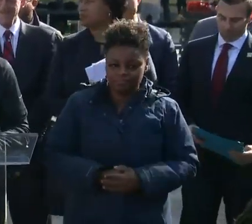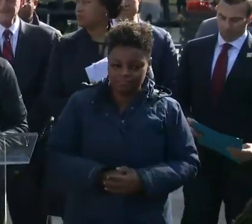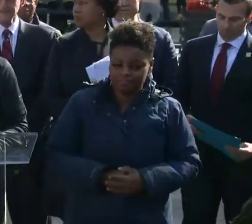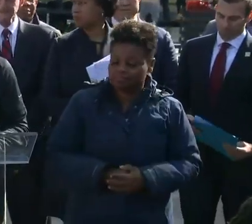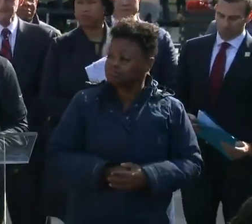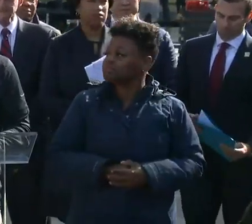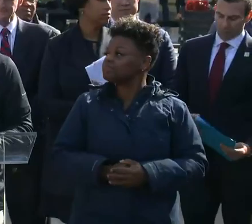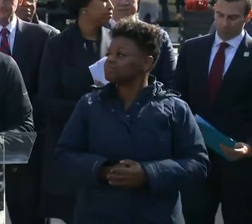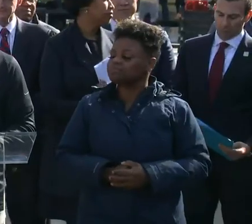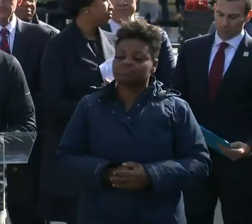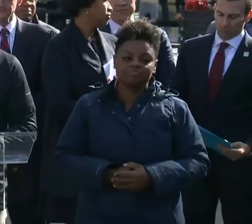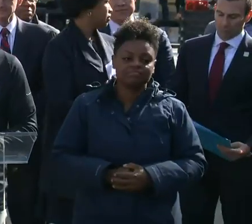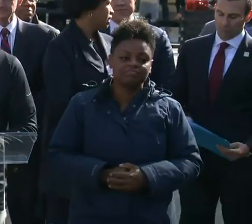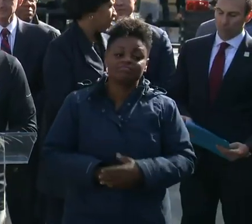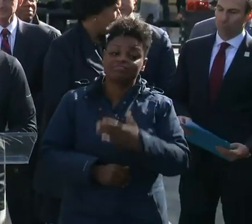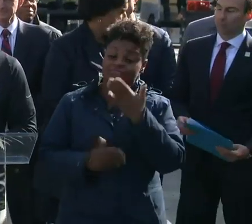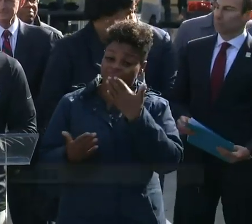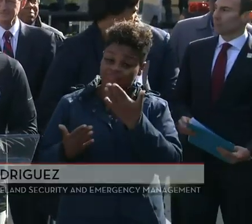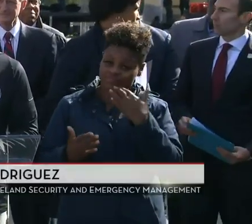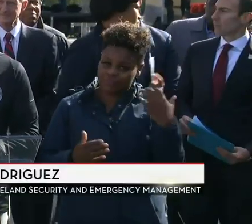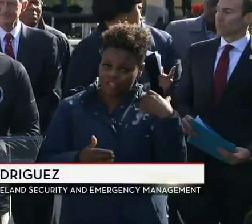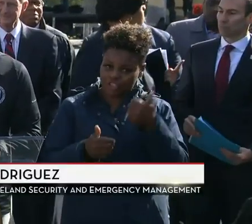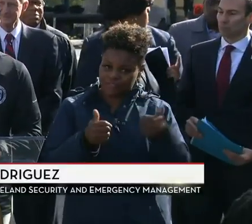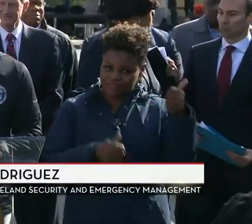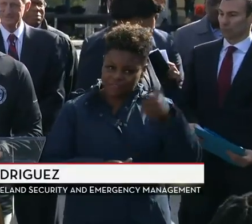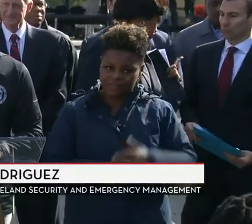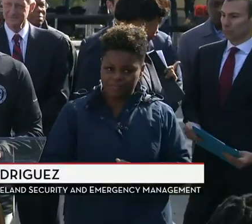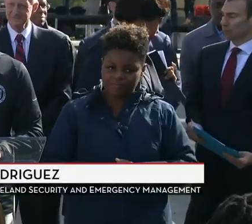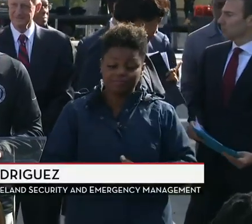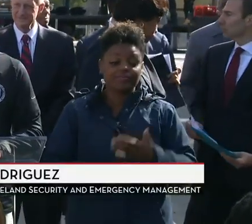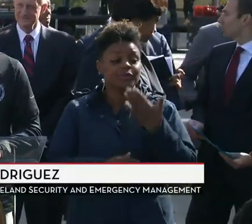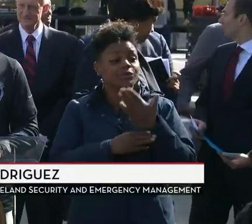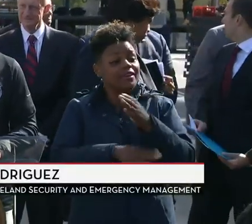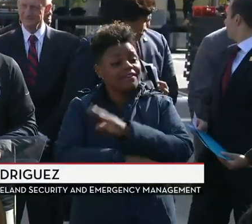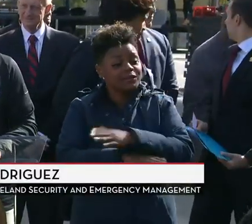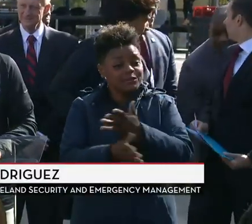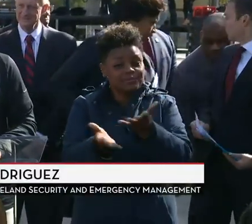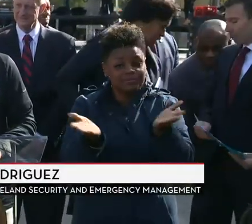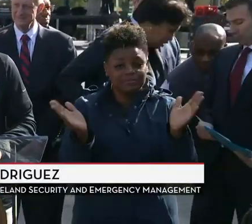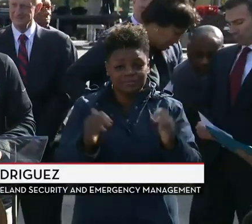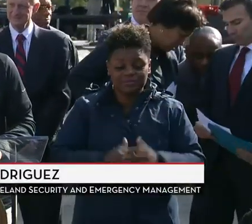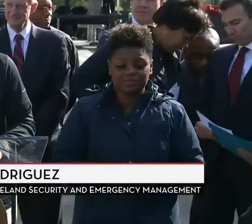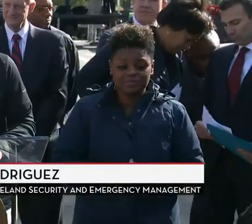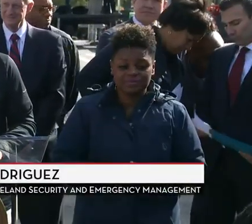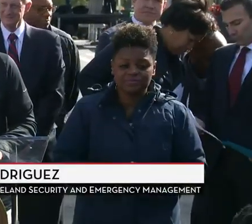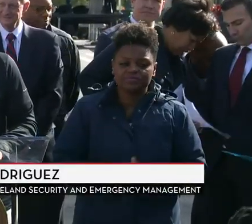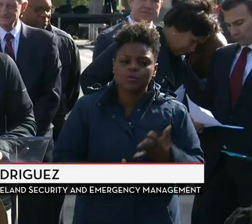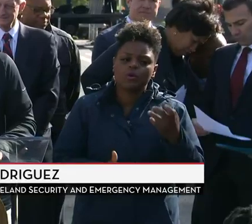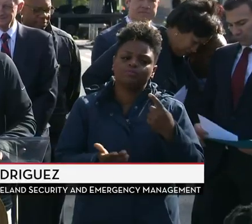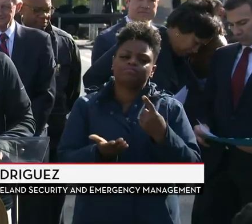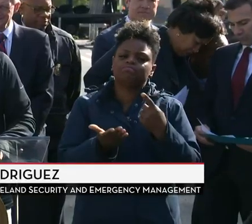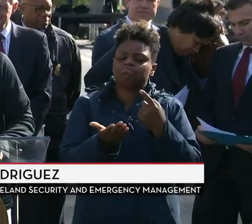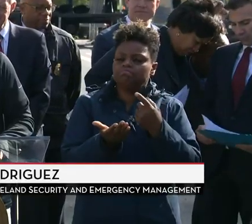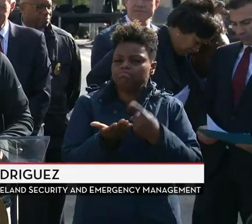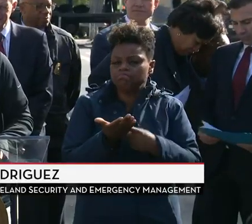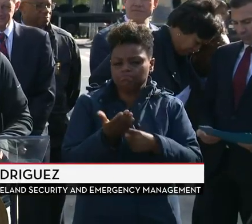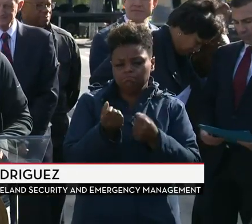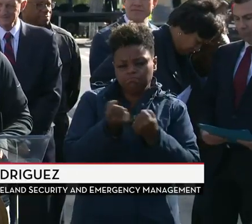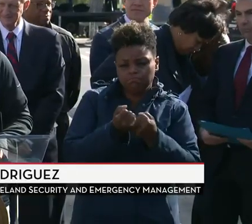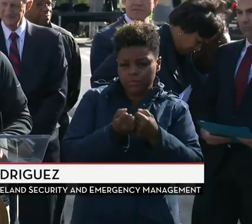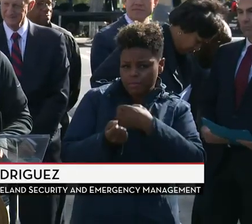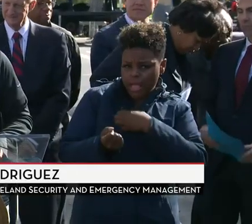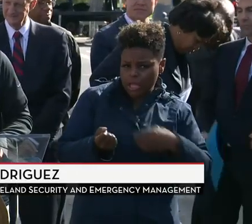Thanks, Chief. Good afternoon, everyone. I just wanted to start off by reiterating what the mayor said in terms of the